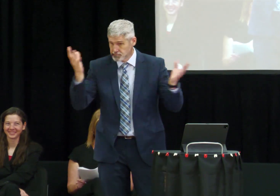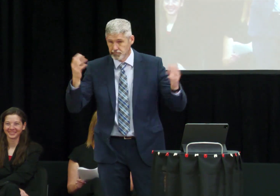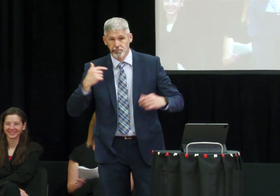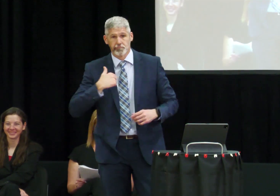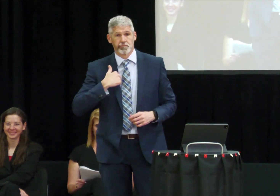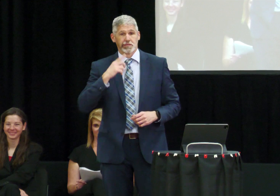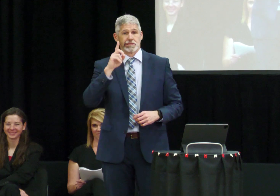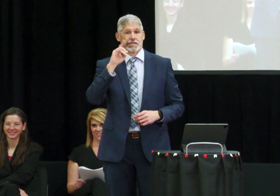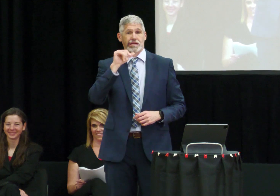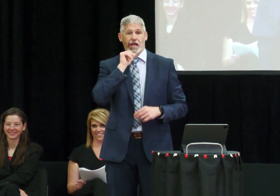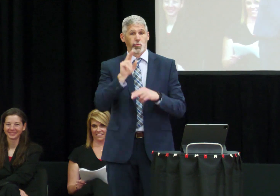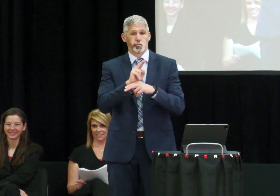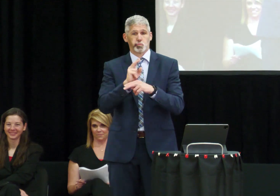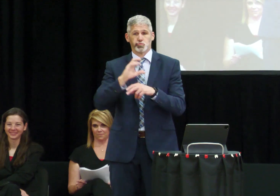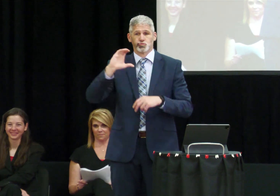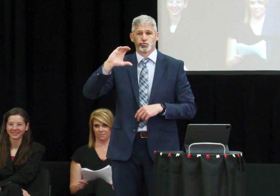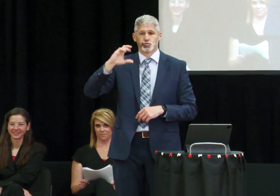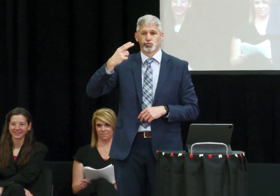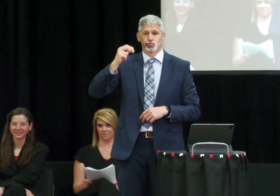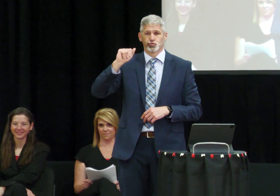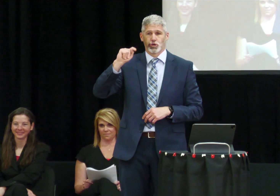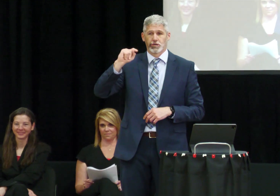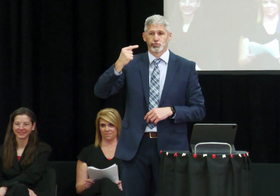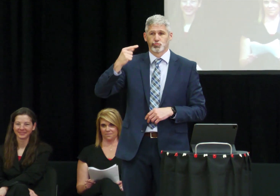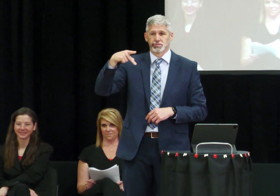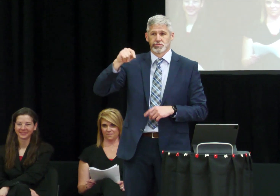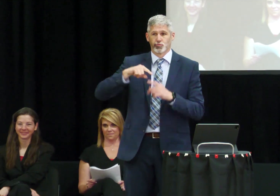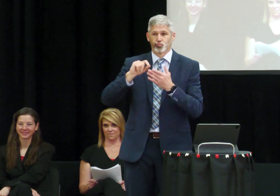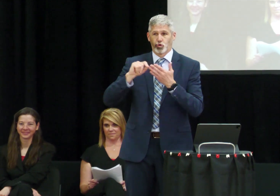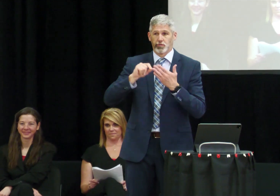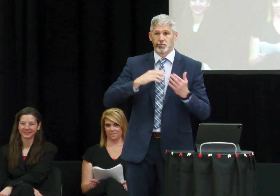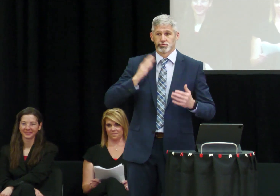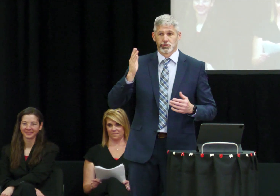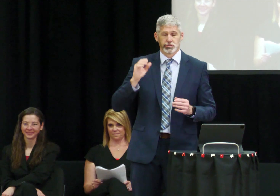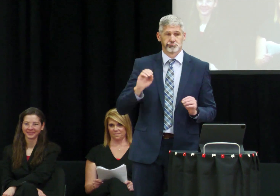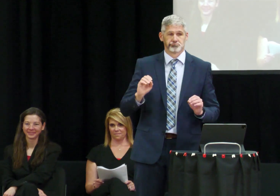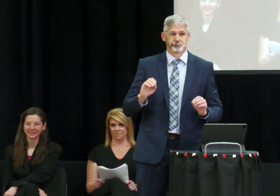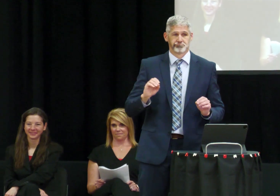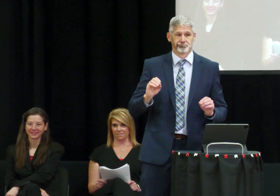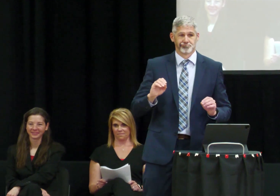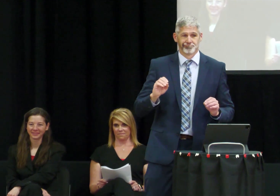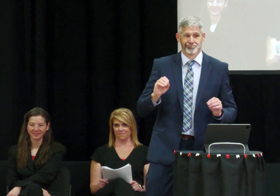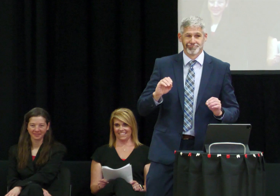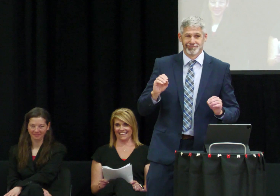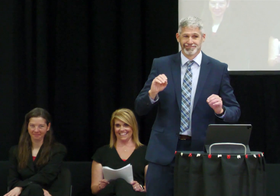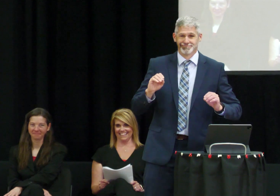I have a declaration to make. I did not use ChatGPT to write my speech.